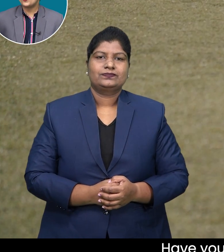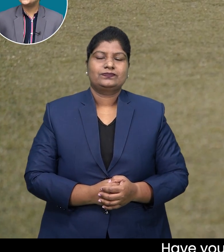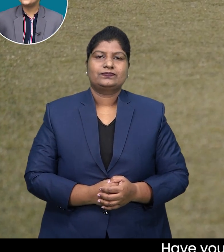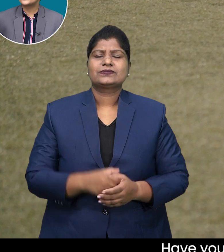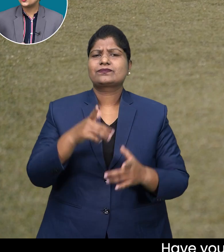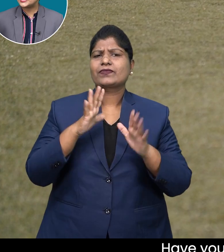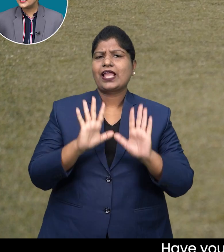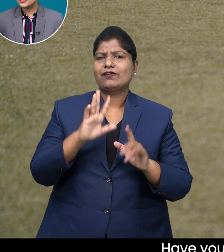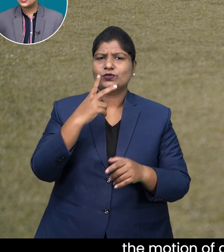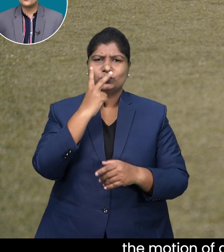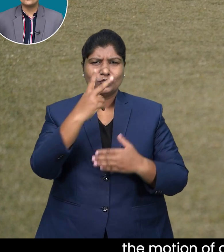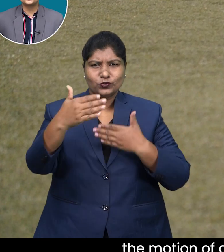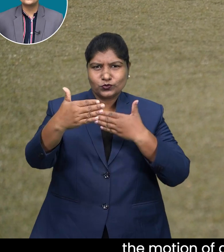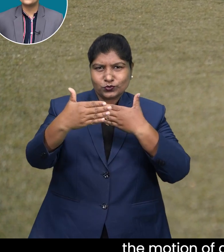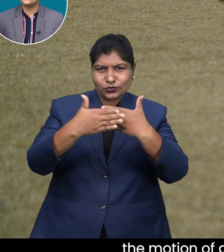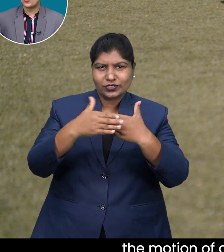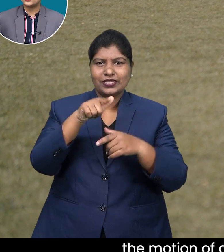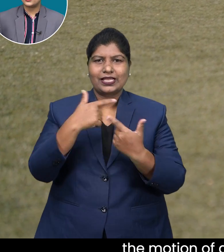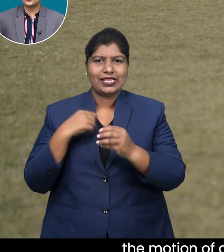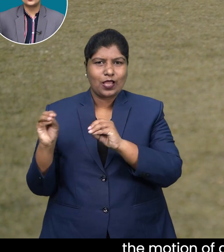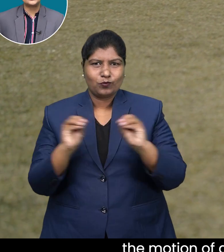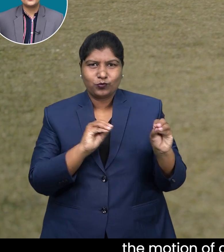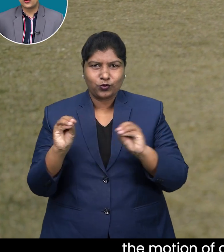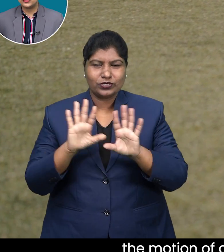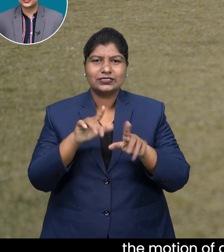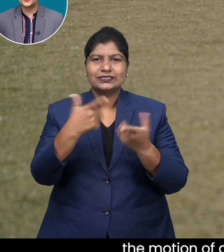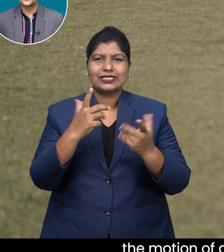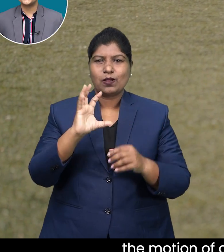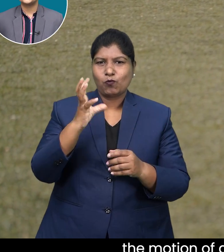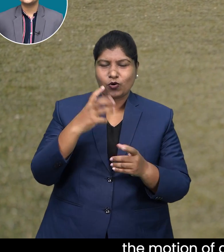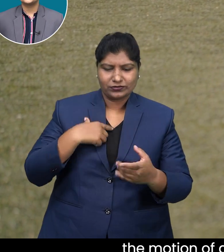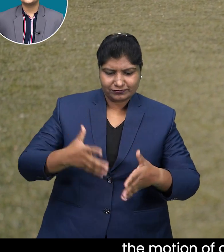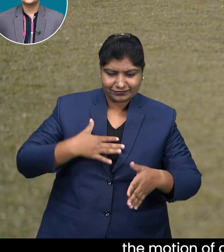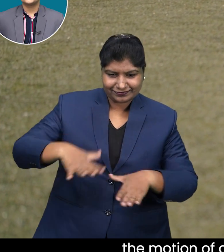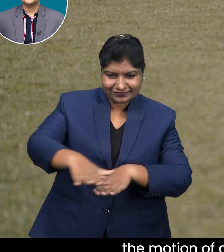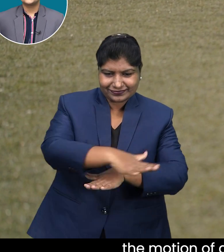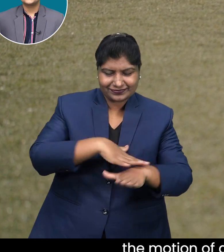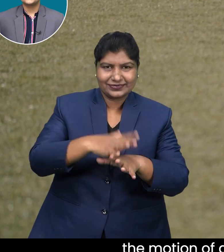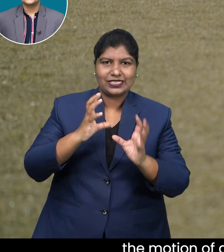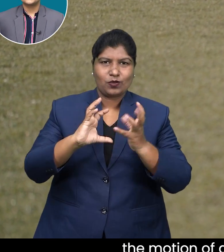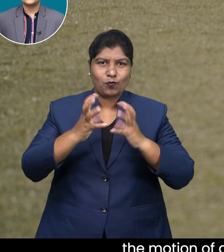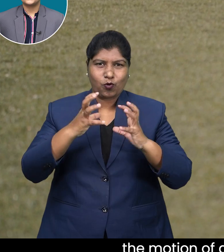Have you observed closely the motion of a ball along the ground?